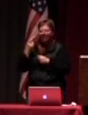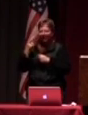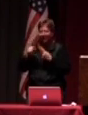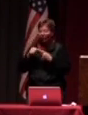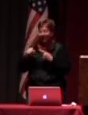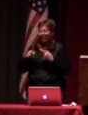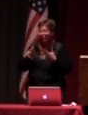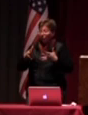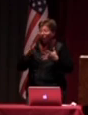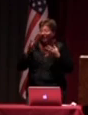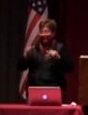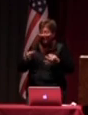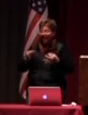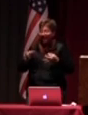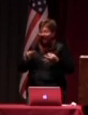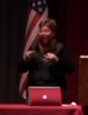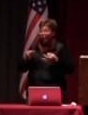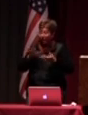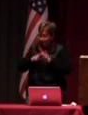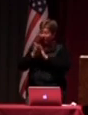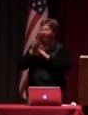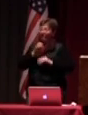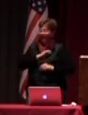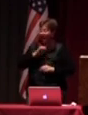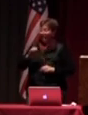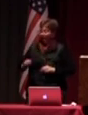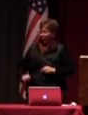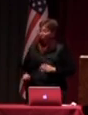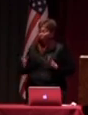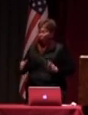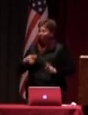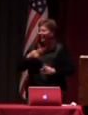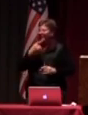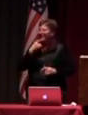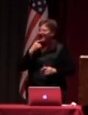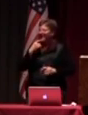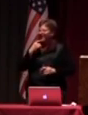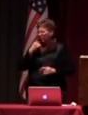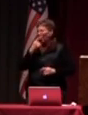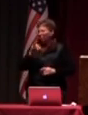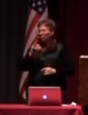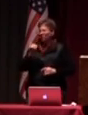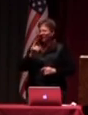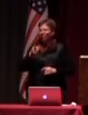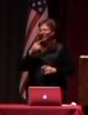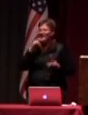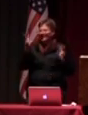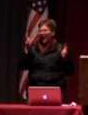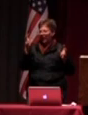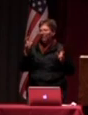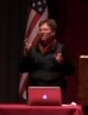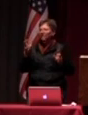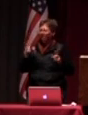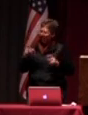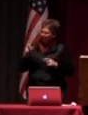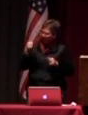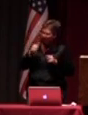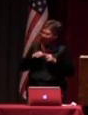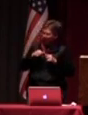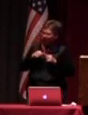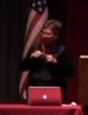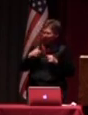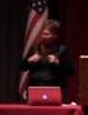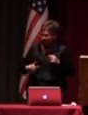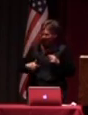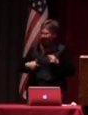he was already deciding to make himself emperor in May of 1803, he said the following to one of his counselors, and I'm quoting, "You have to remember